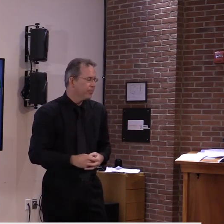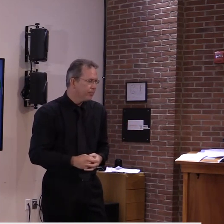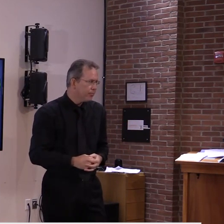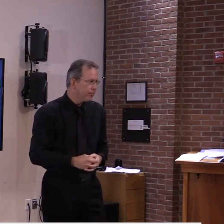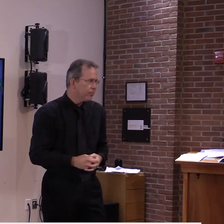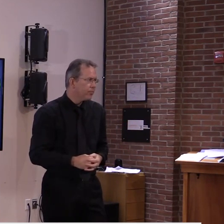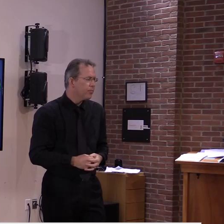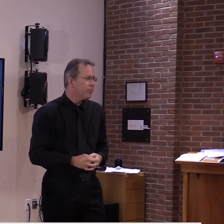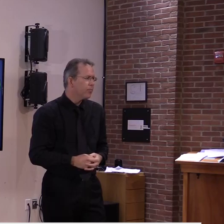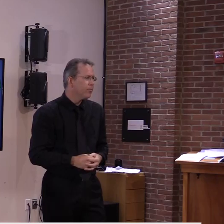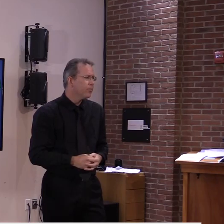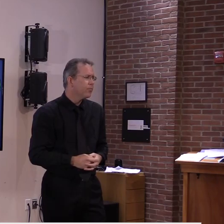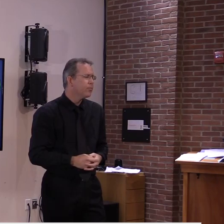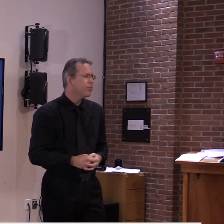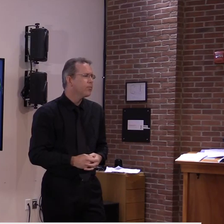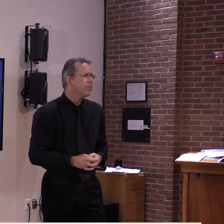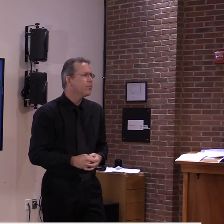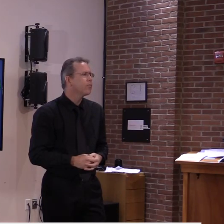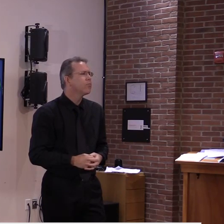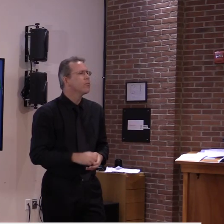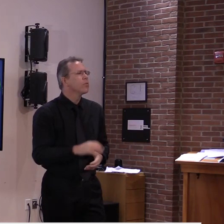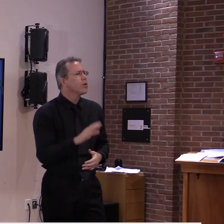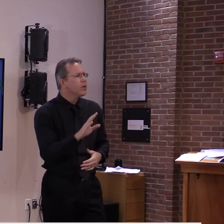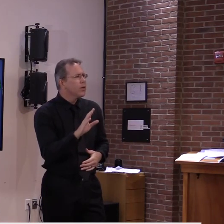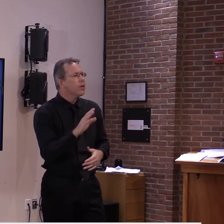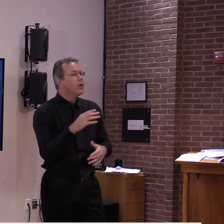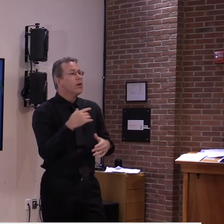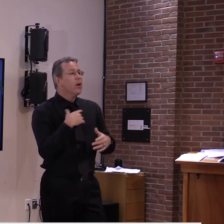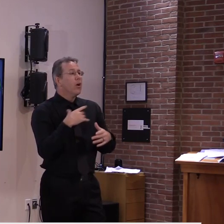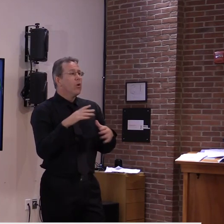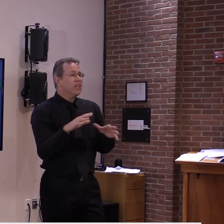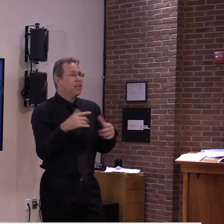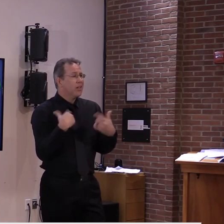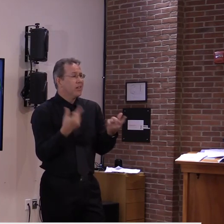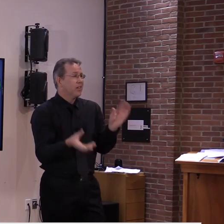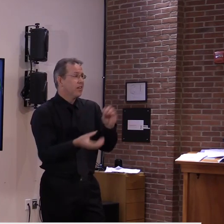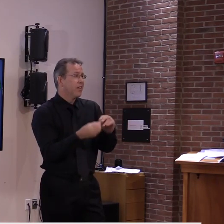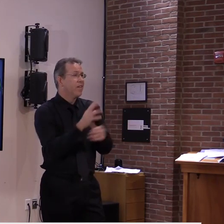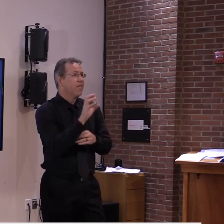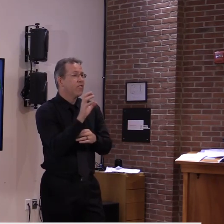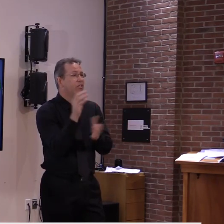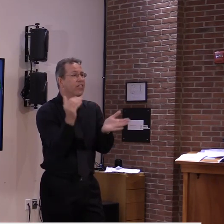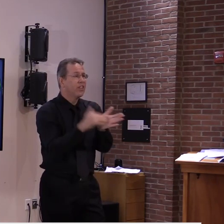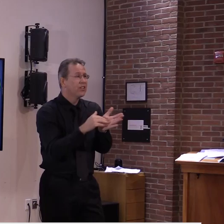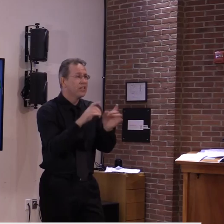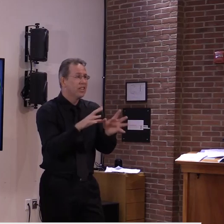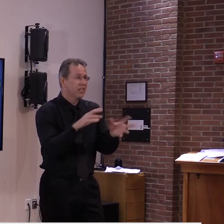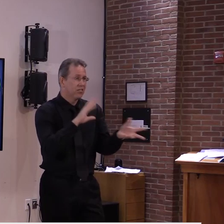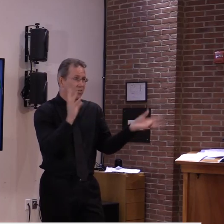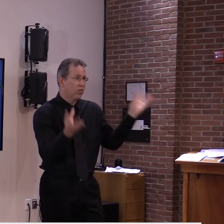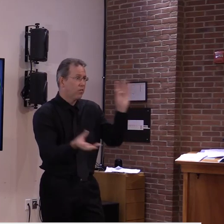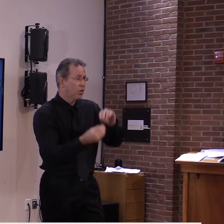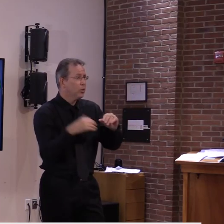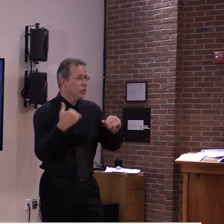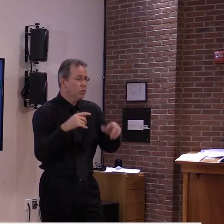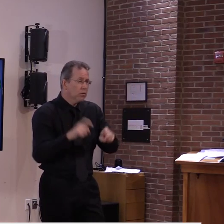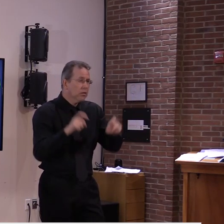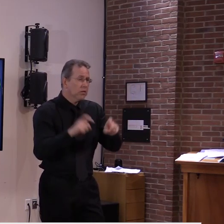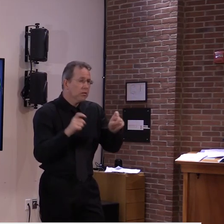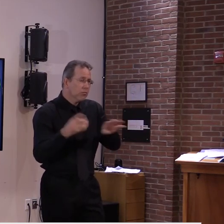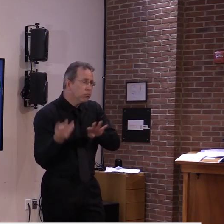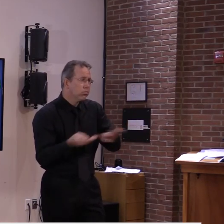done about 500,000 tests in this state, and there's no doubt that there was a mistake made